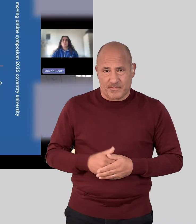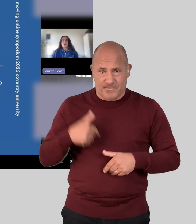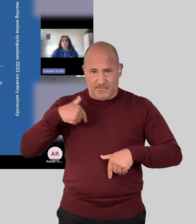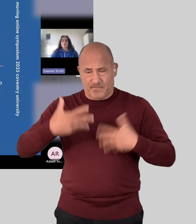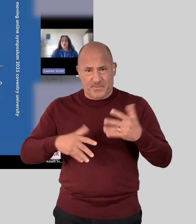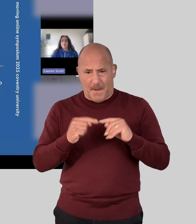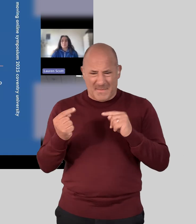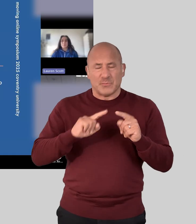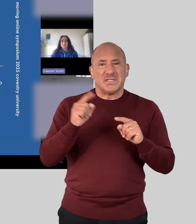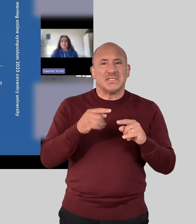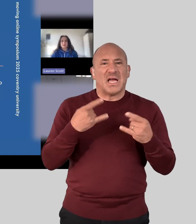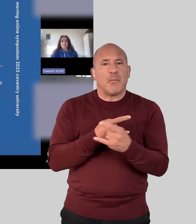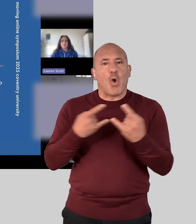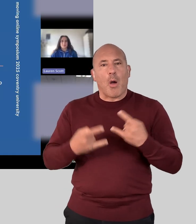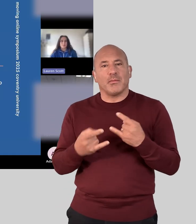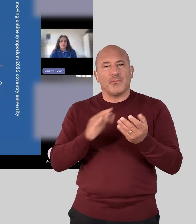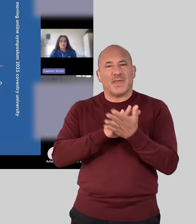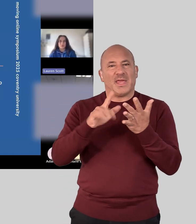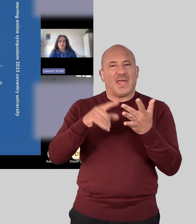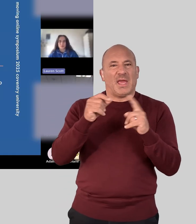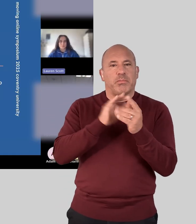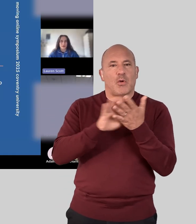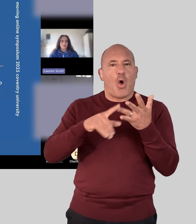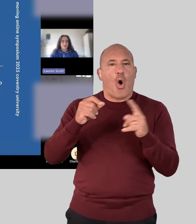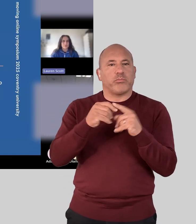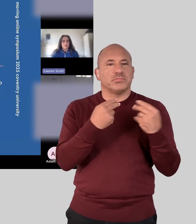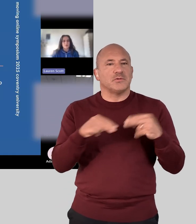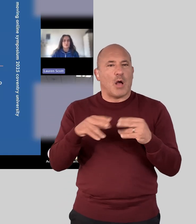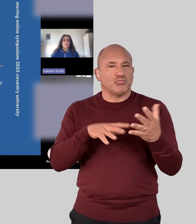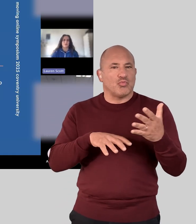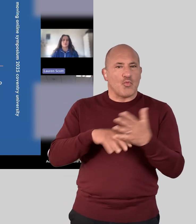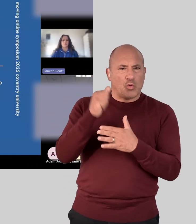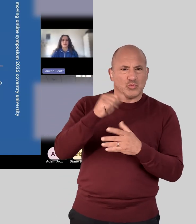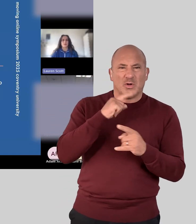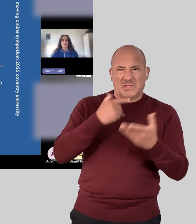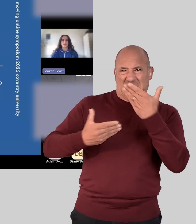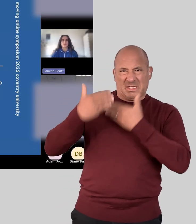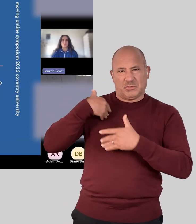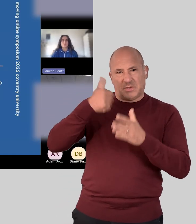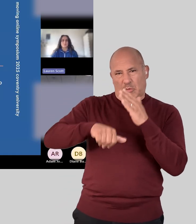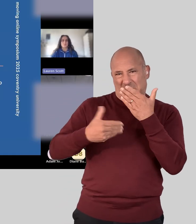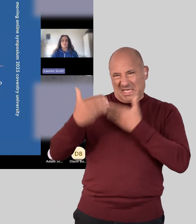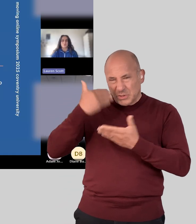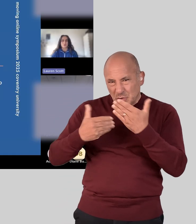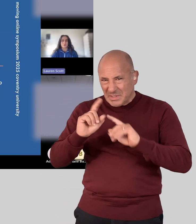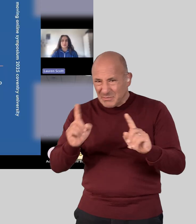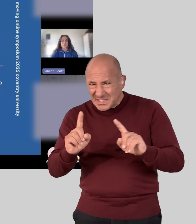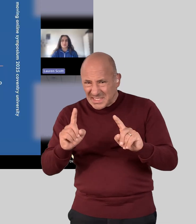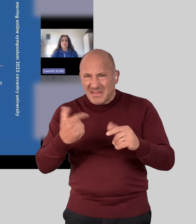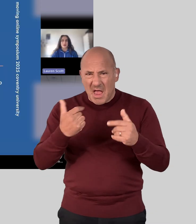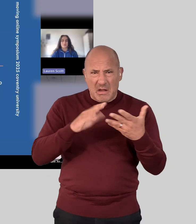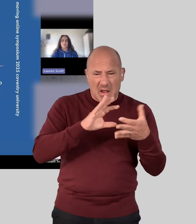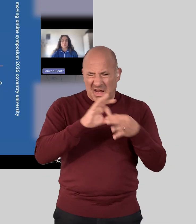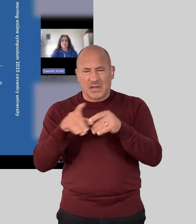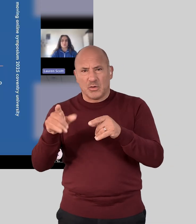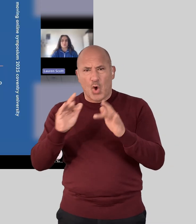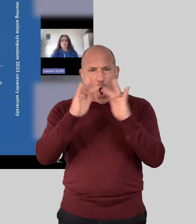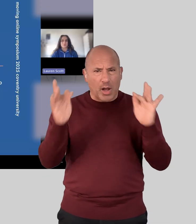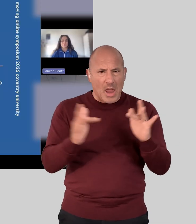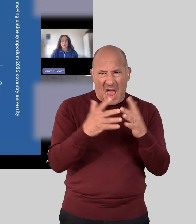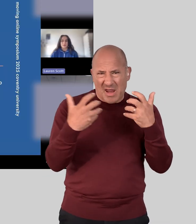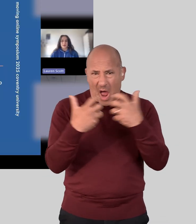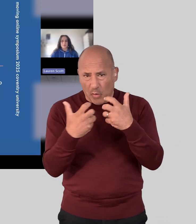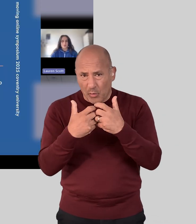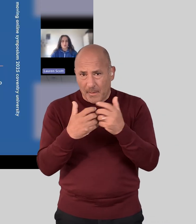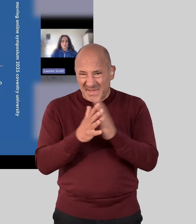But yeah, we're going to be talking about battling in hip hop dance culture and kind of going over the history briefly, and then the